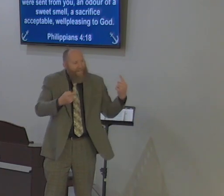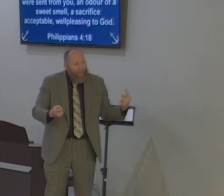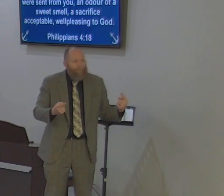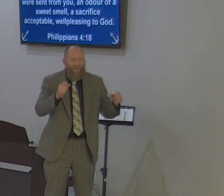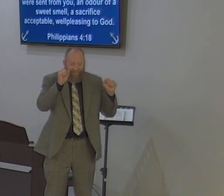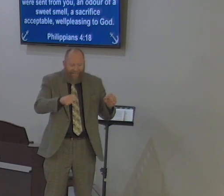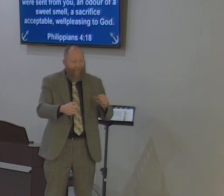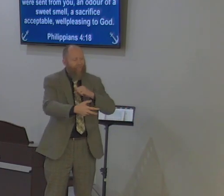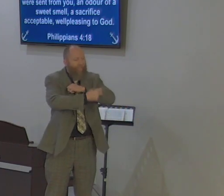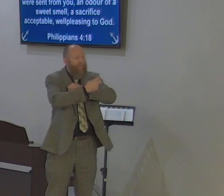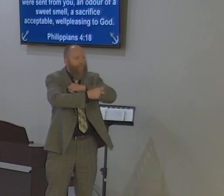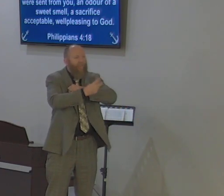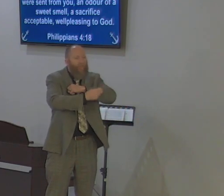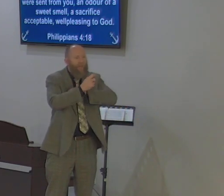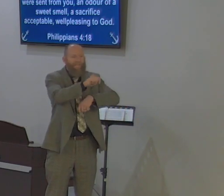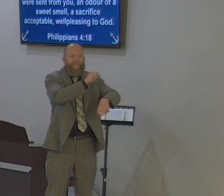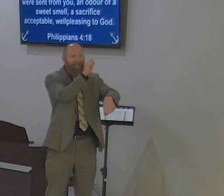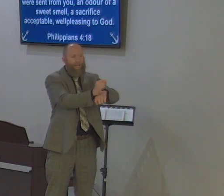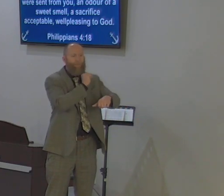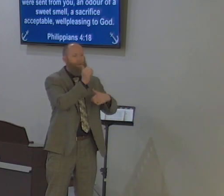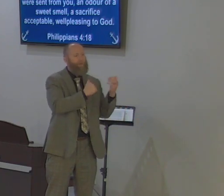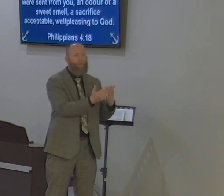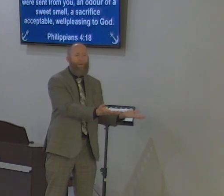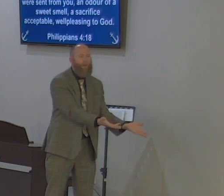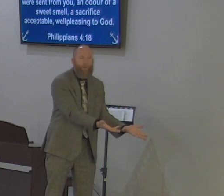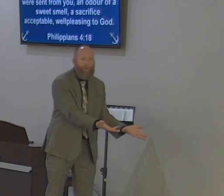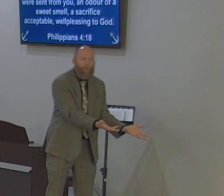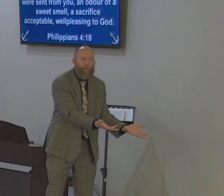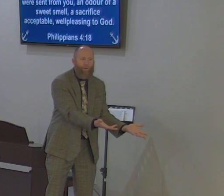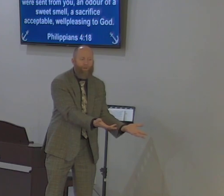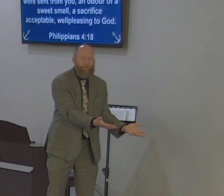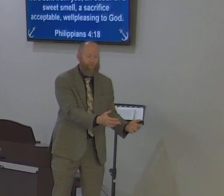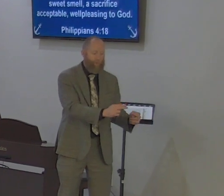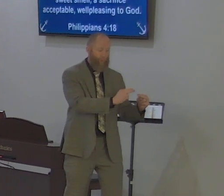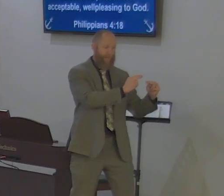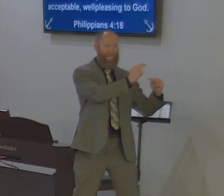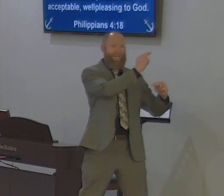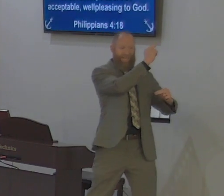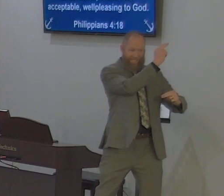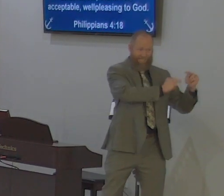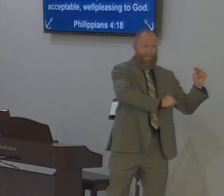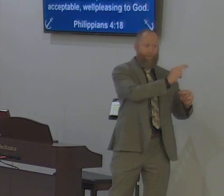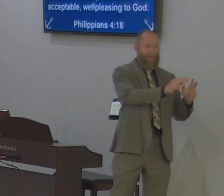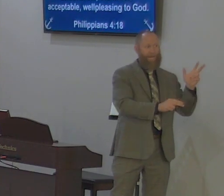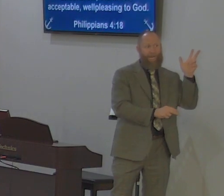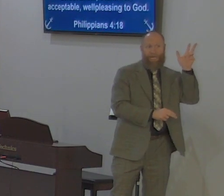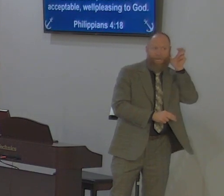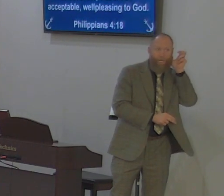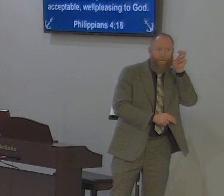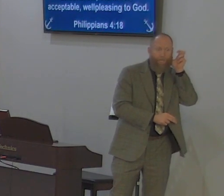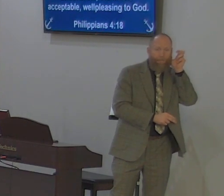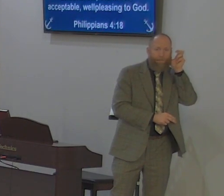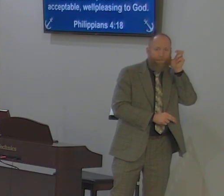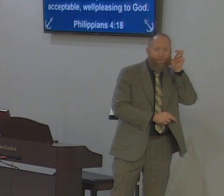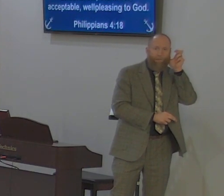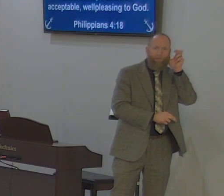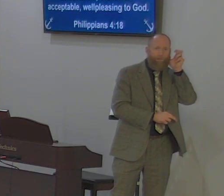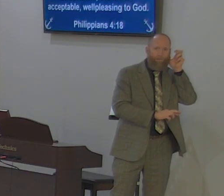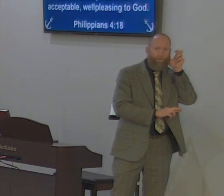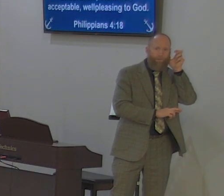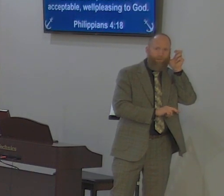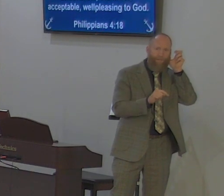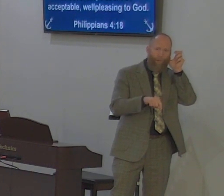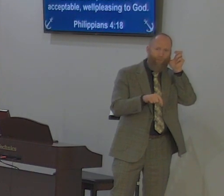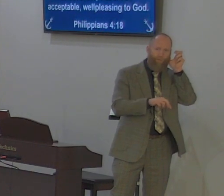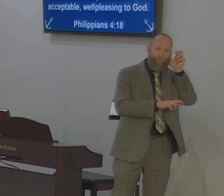And he's given resources by the king. He's got direction and plans. And he goes out and he surveys the work. He finds the work to